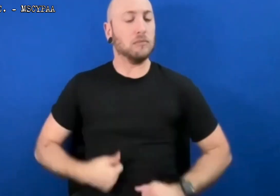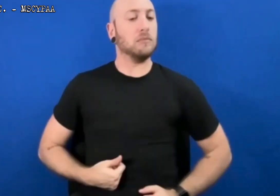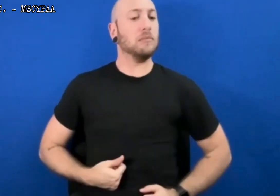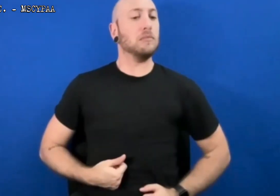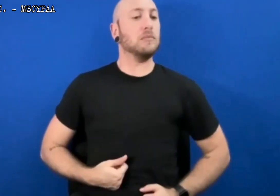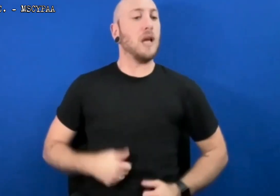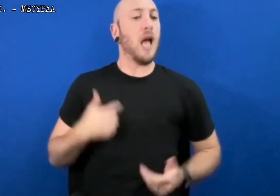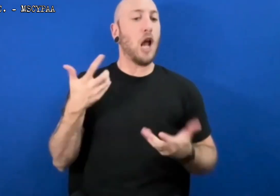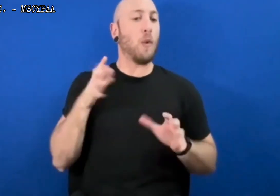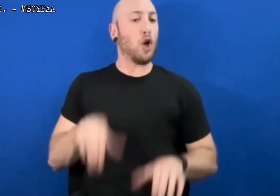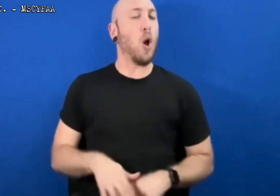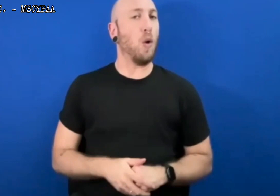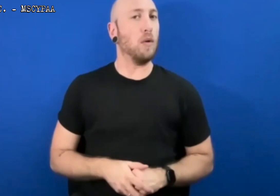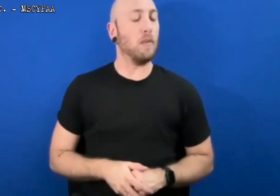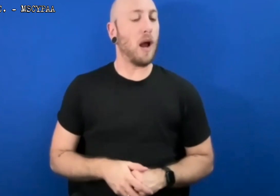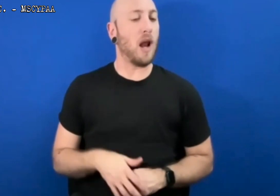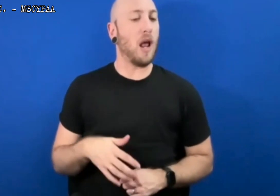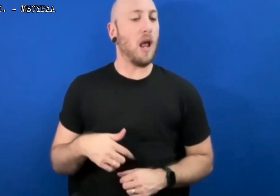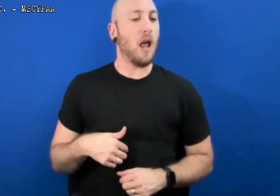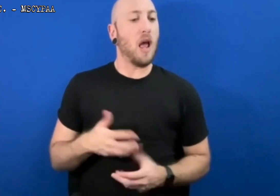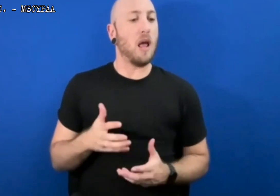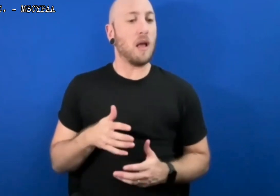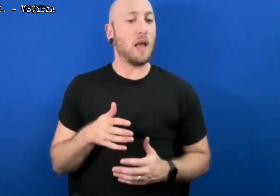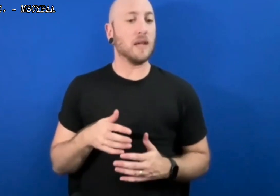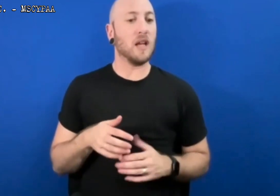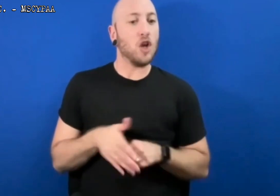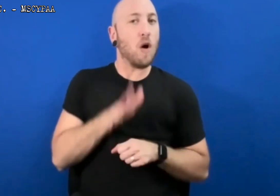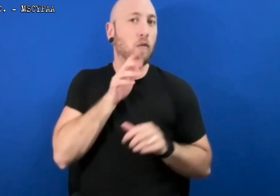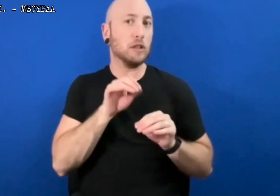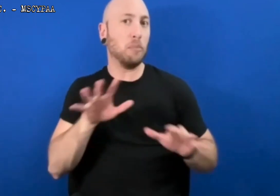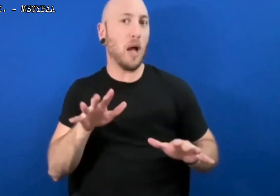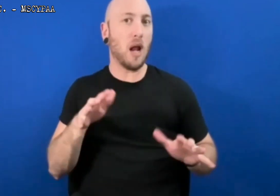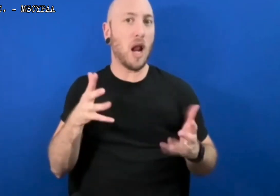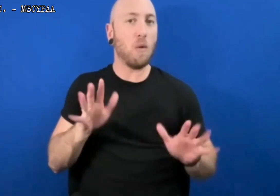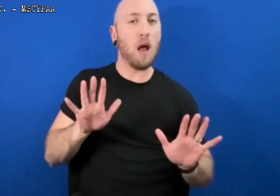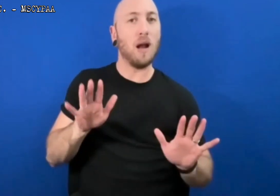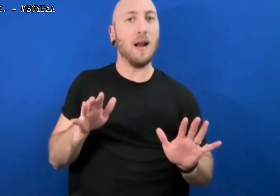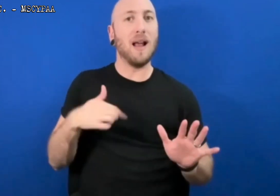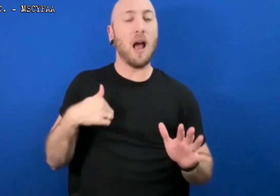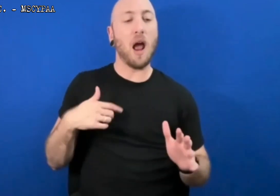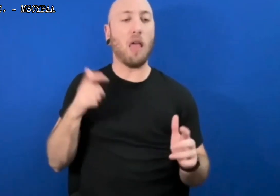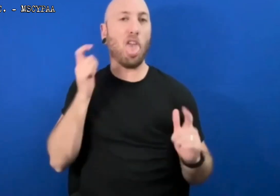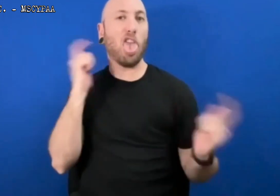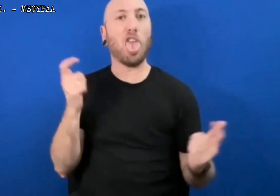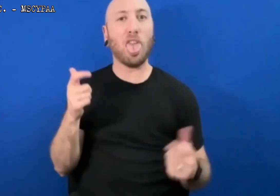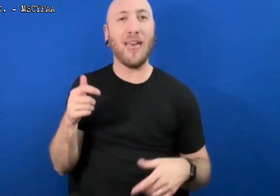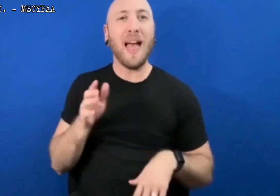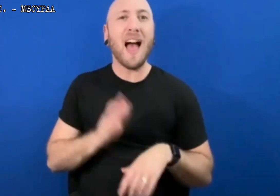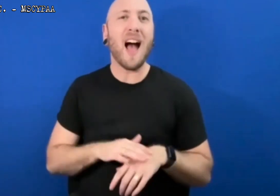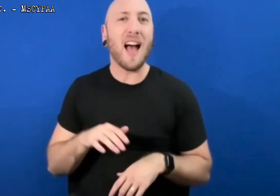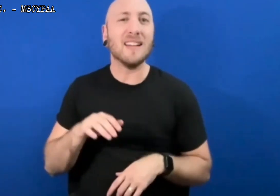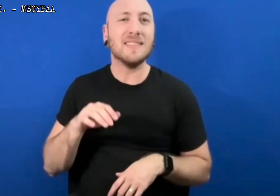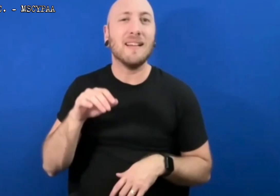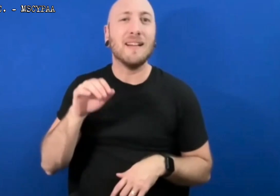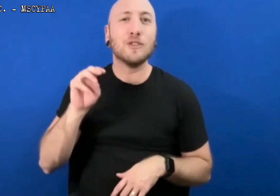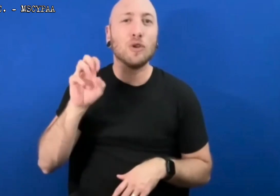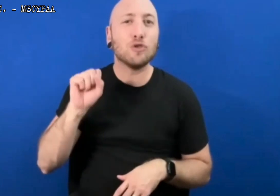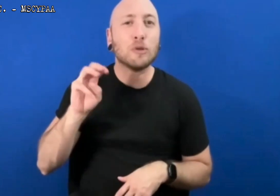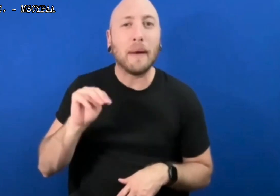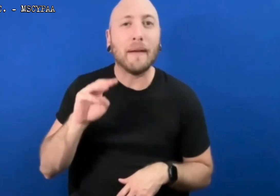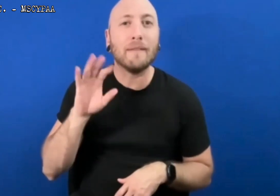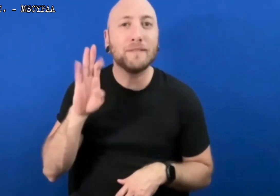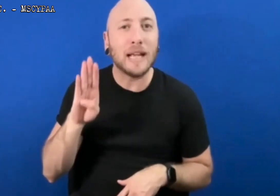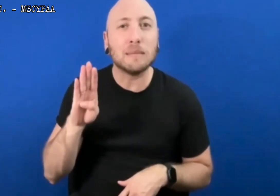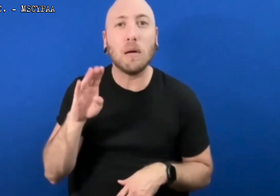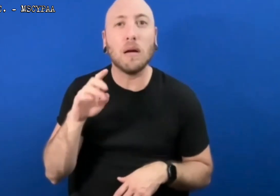I don't want to be a super spreader. This will make AA look bad, blah blah blah. And I was fighting with people on social media and just attacking people.